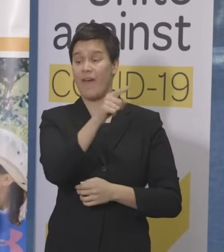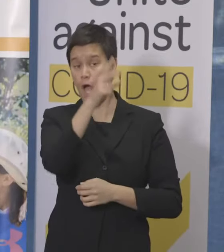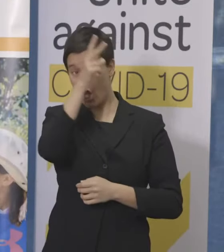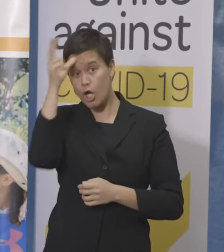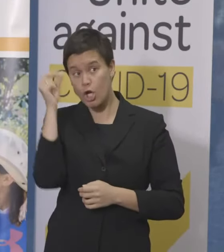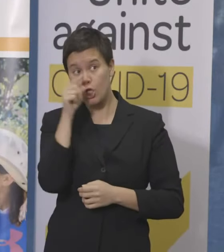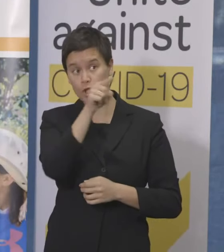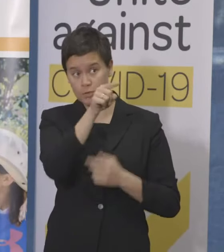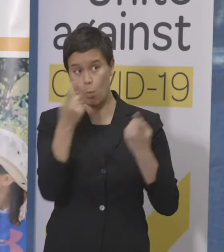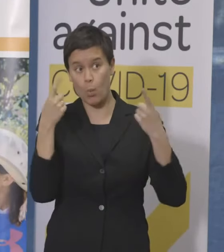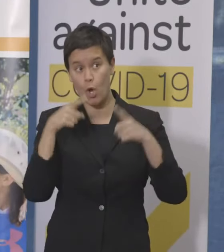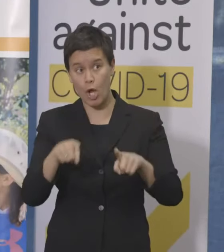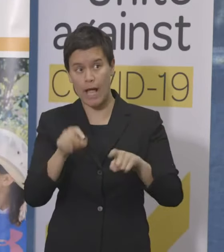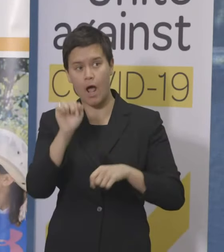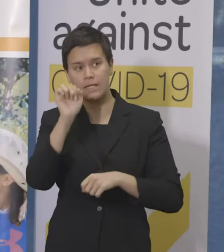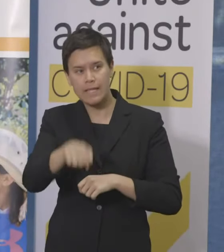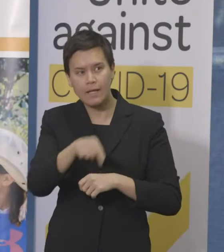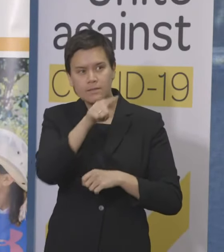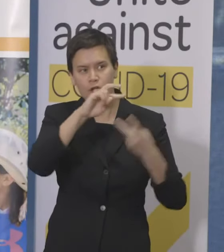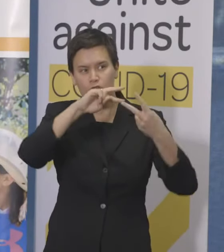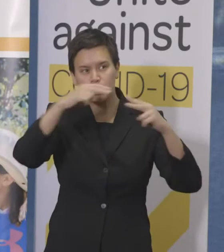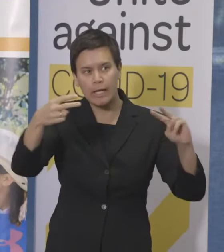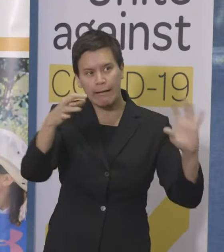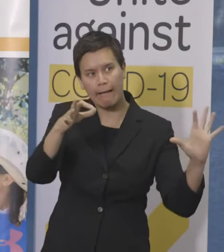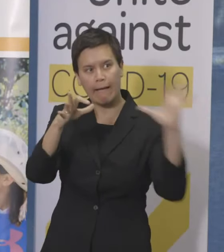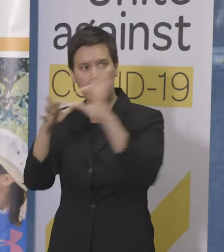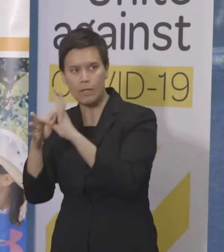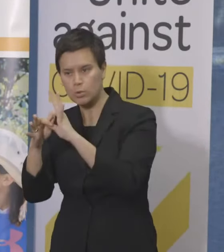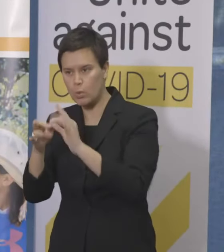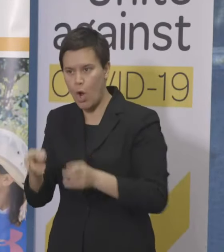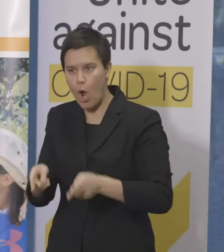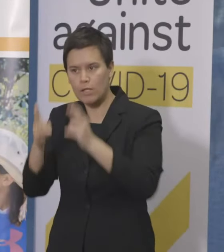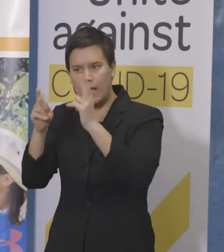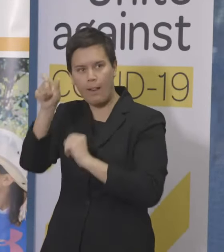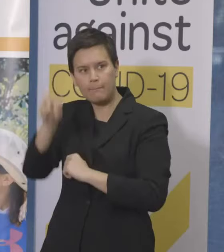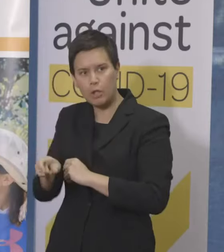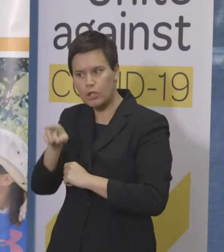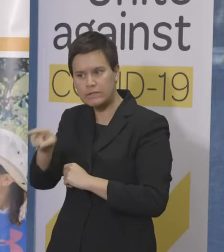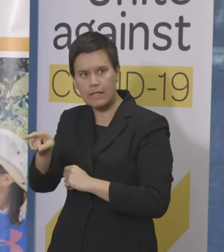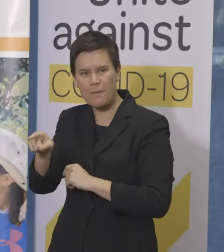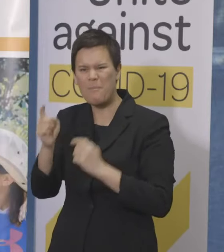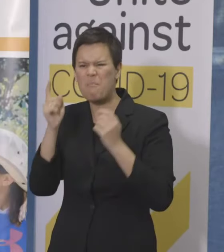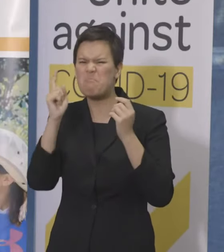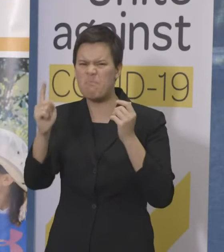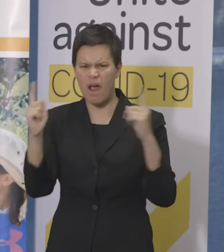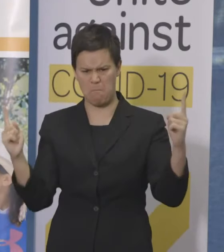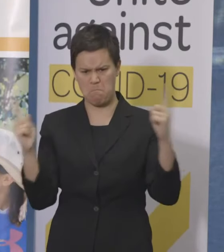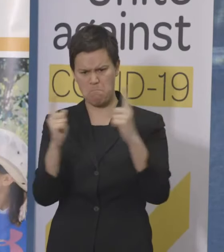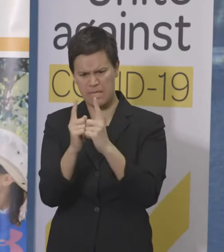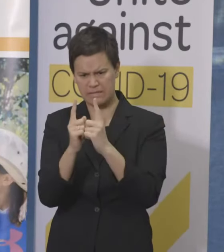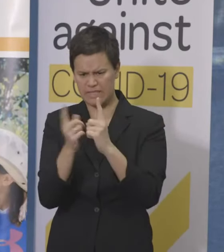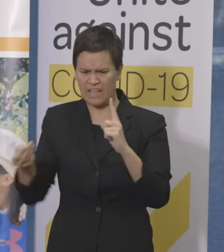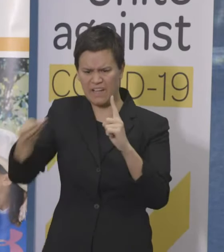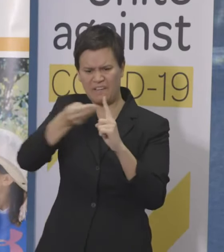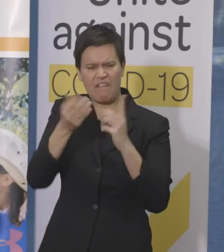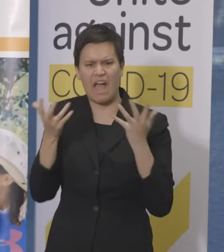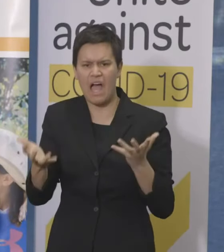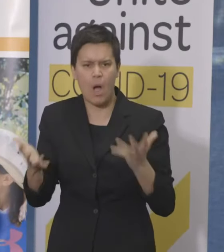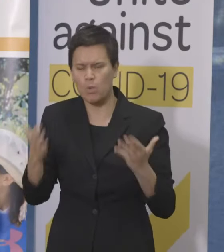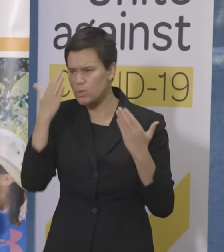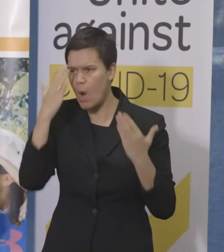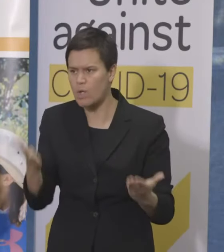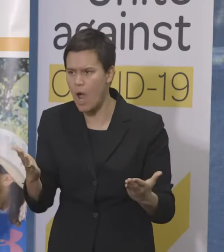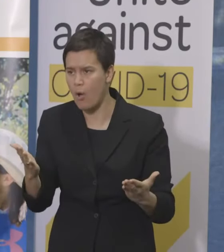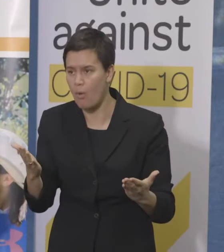were completing isolation in the facility. I'm pleased to say we have now established the exact epidemiological link, and that gives